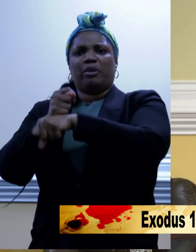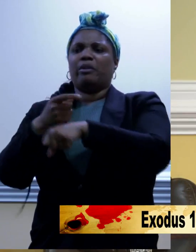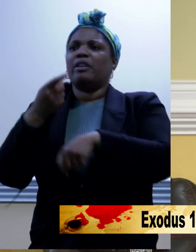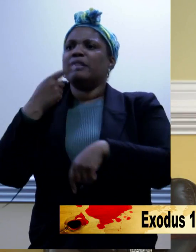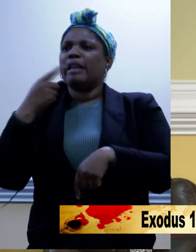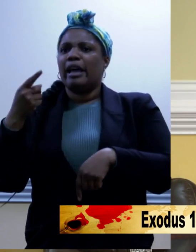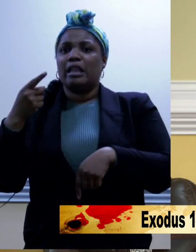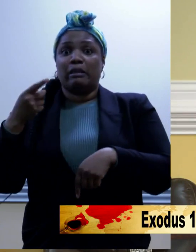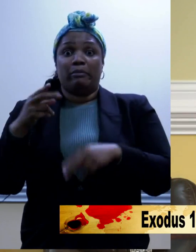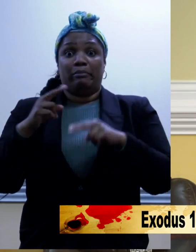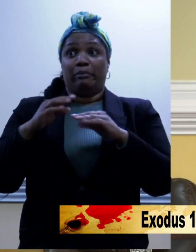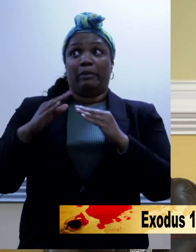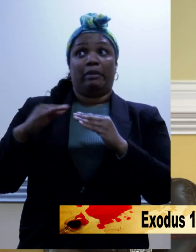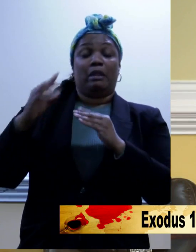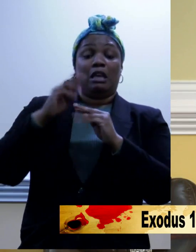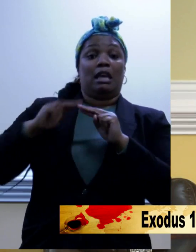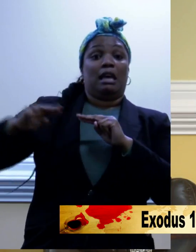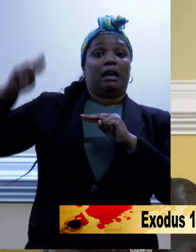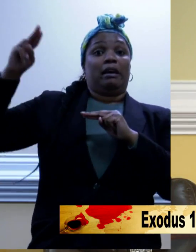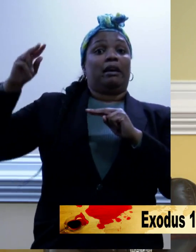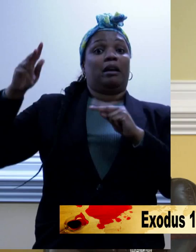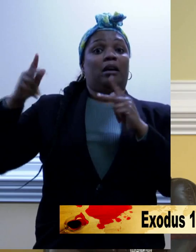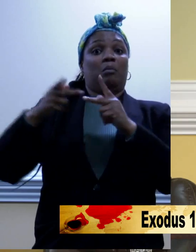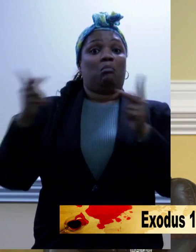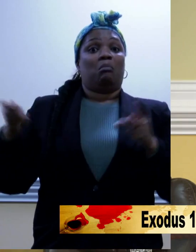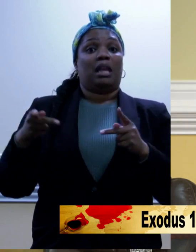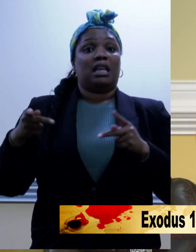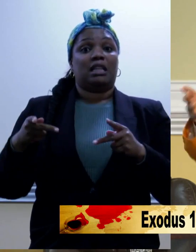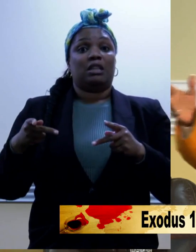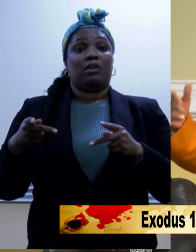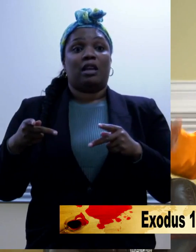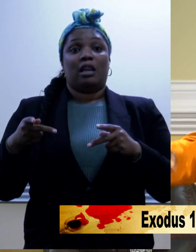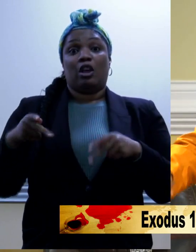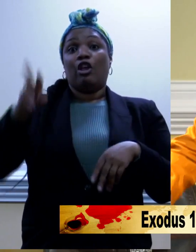I guess they called it B'nai B'rit. And I talked to the